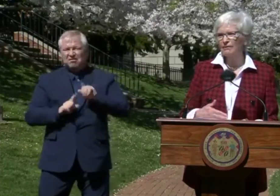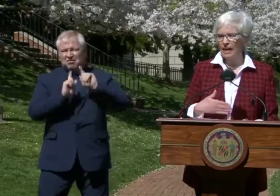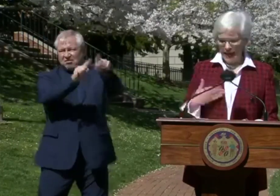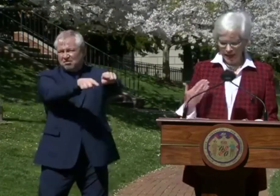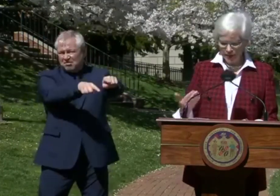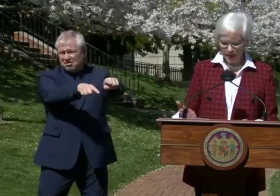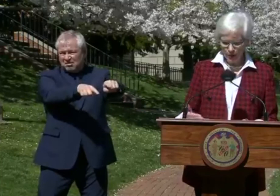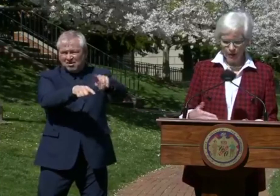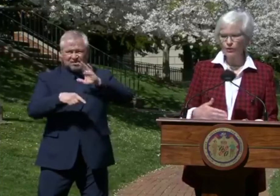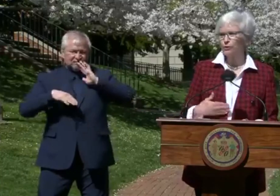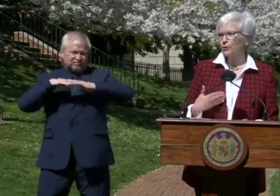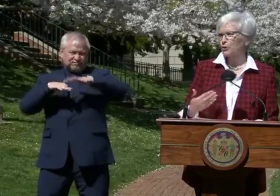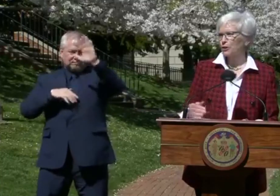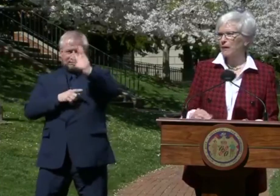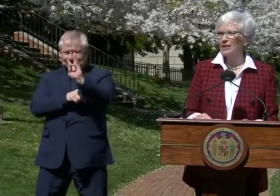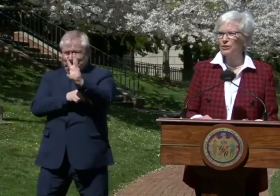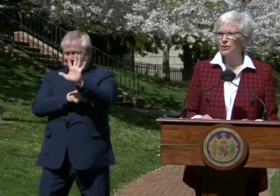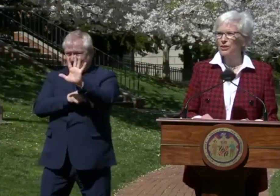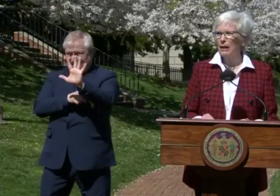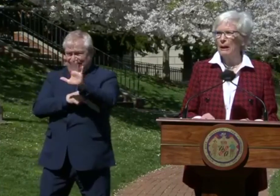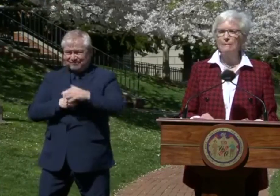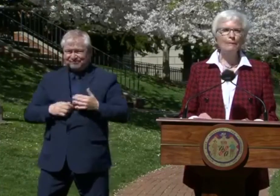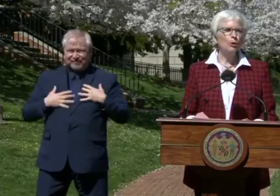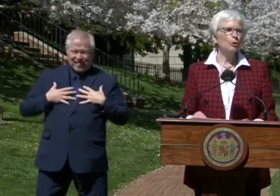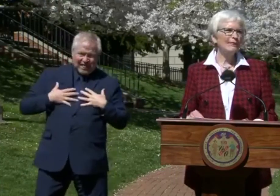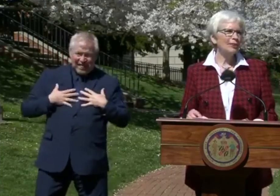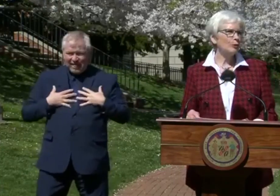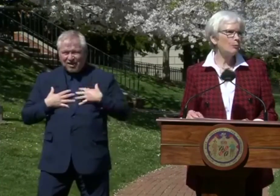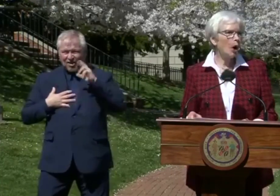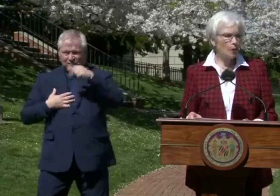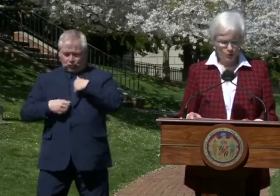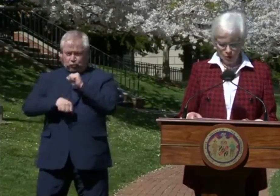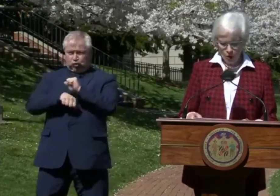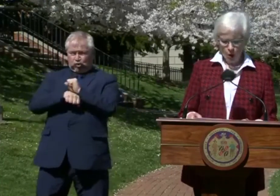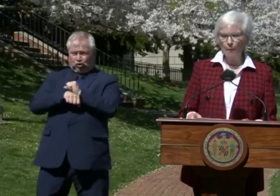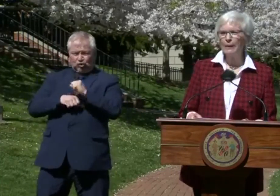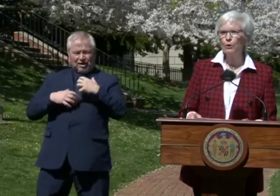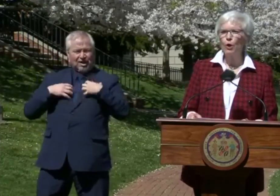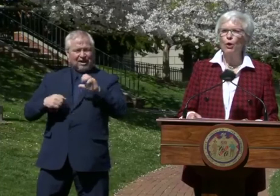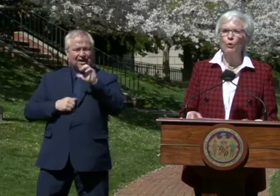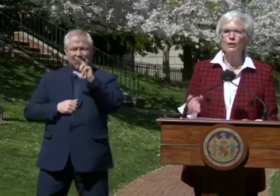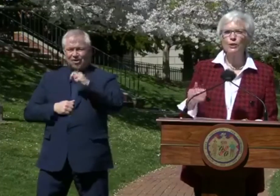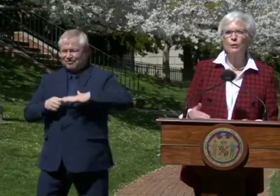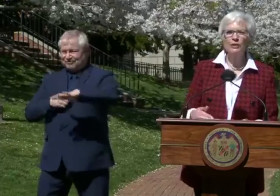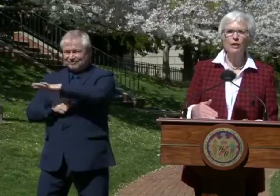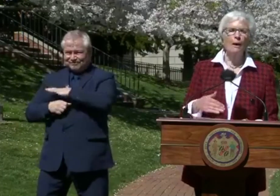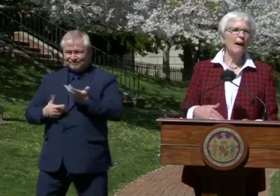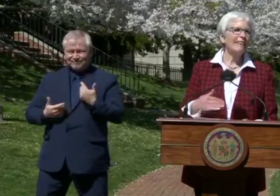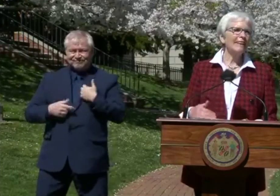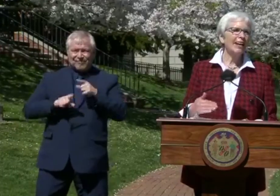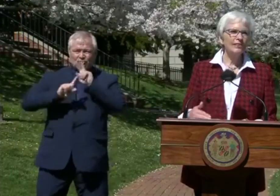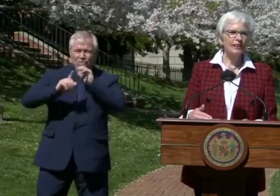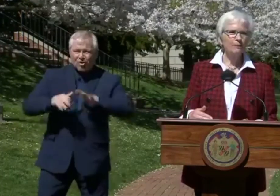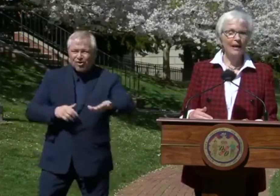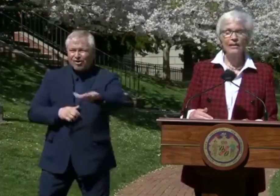65, healthcare workers or first responders, people who live in group homes, or people who are determined by